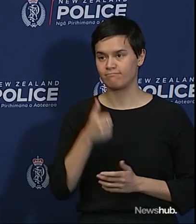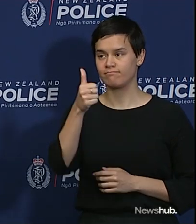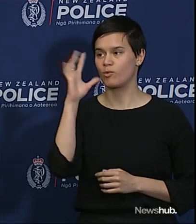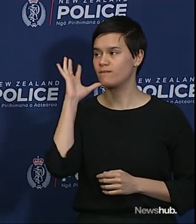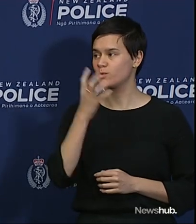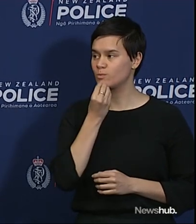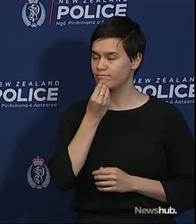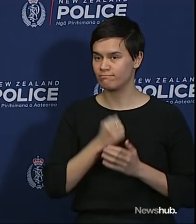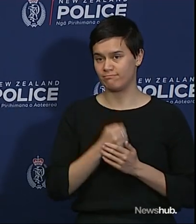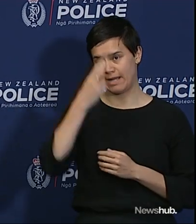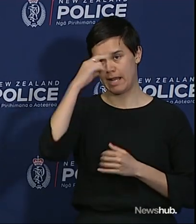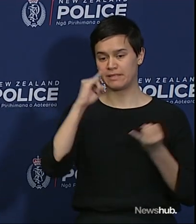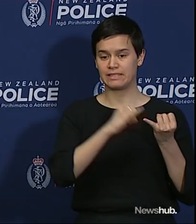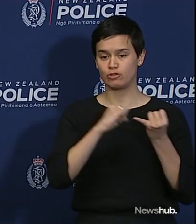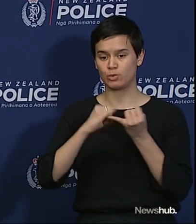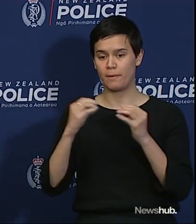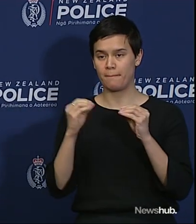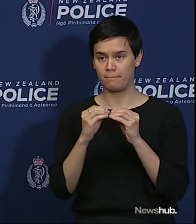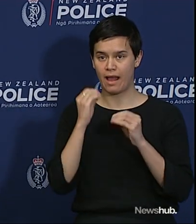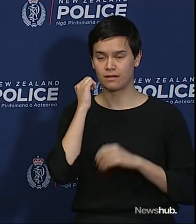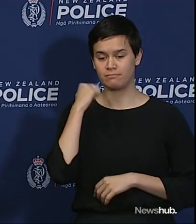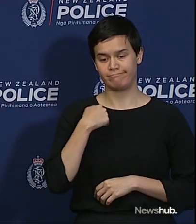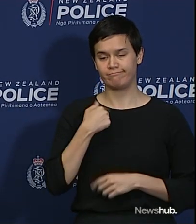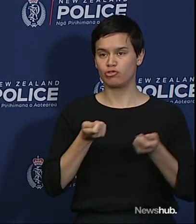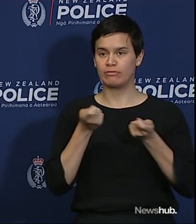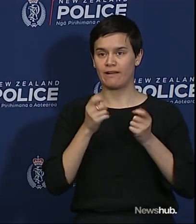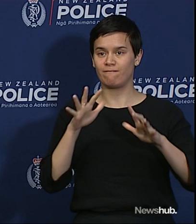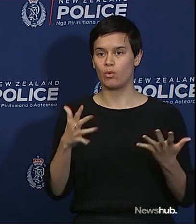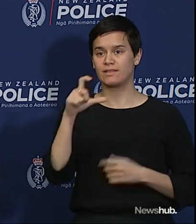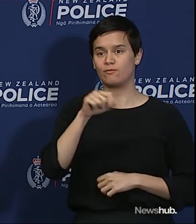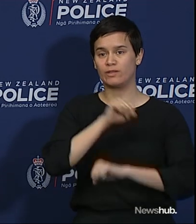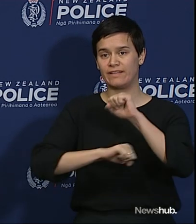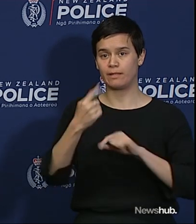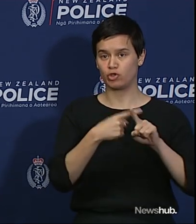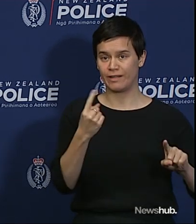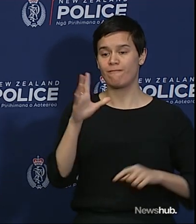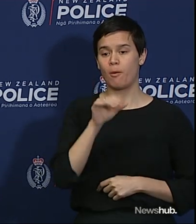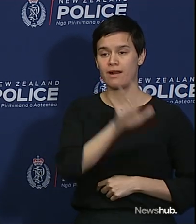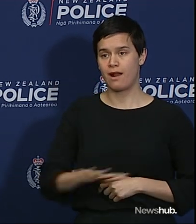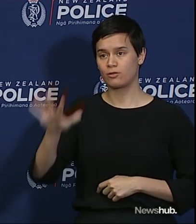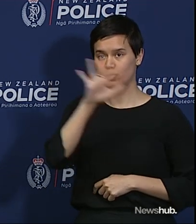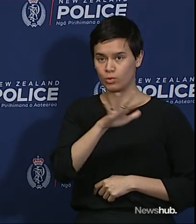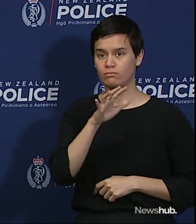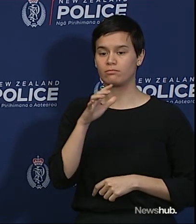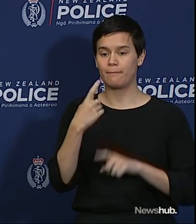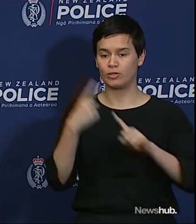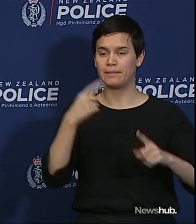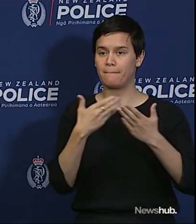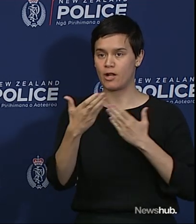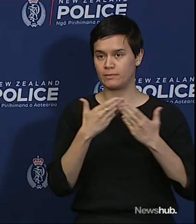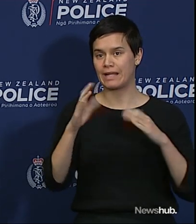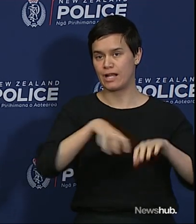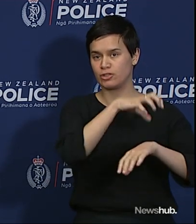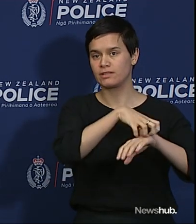Good afternoon. I'm Sarah Stewart-Black, Director of Civil Defence Emergency Management from the National Emergency Management Agency.